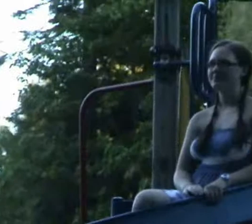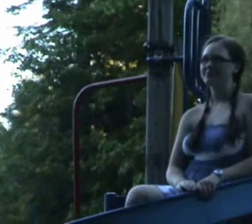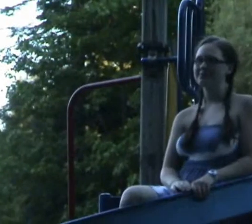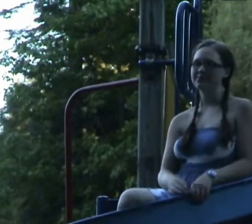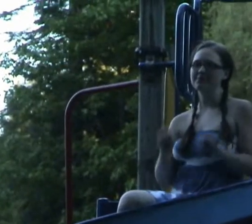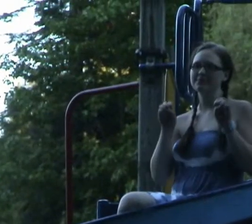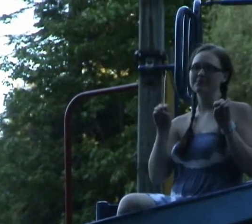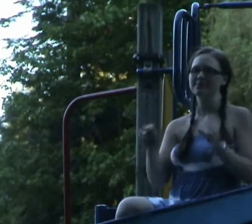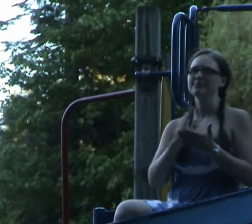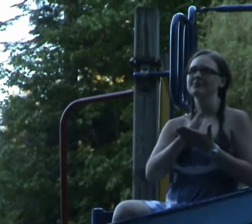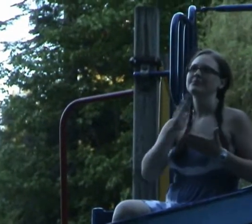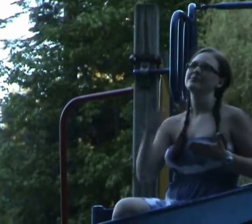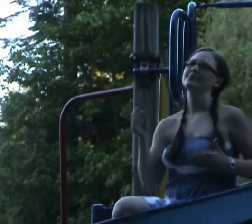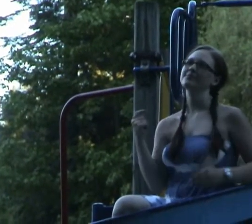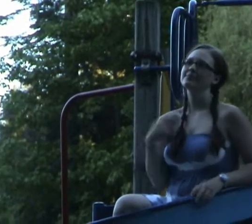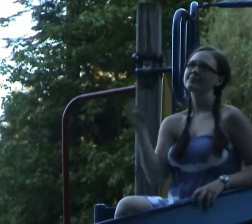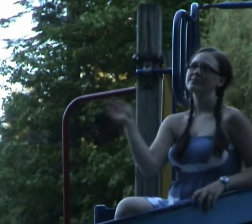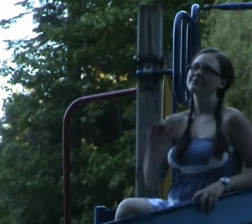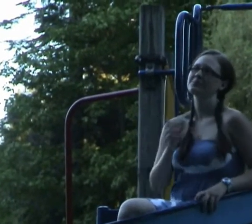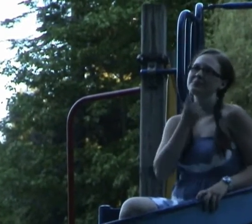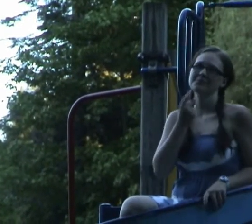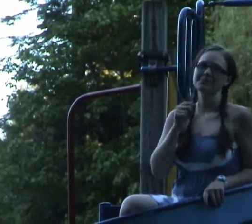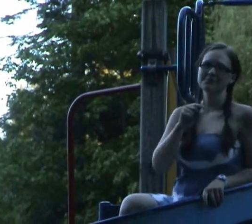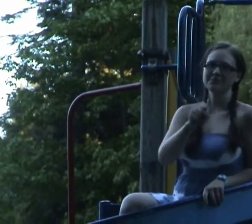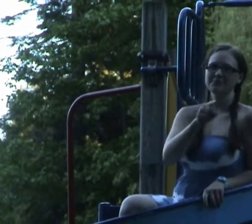99. There's so many things that I never said to you.